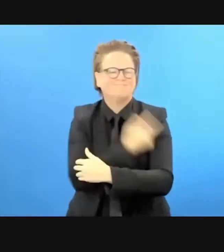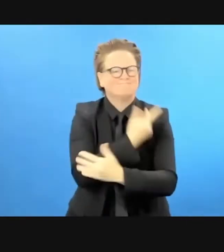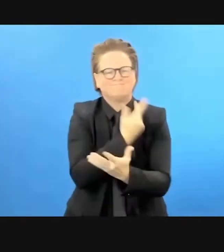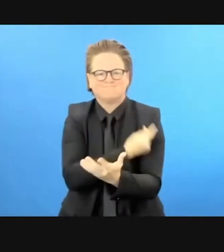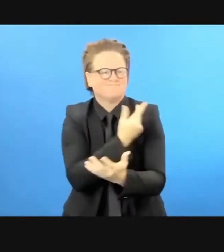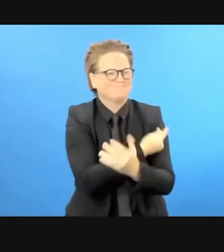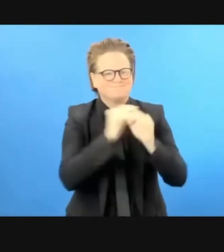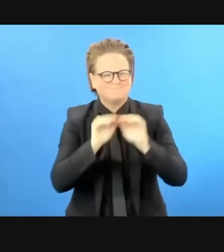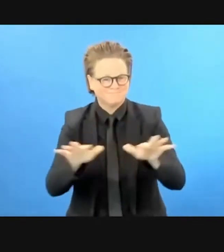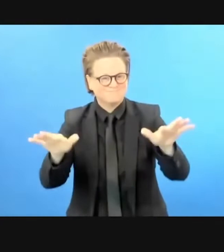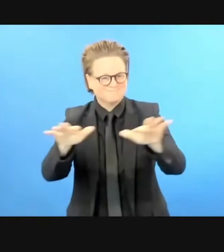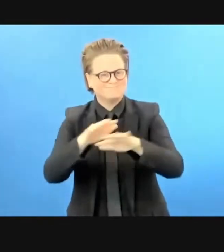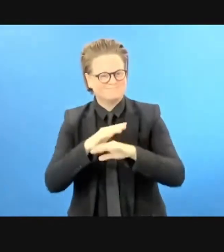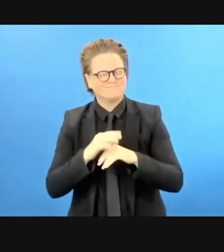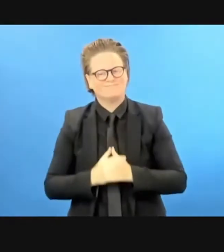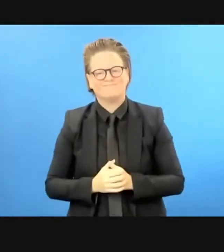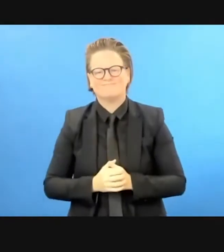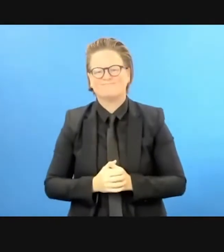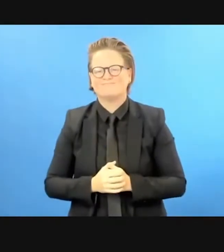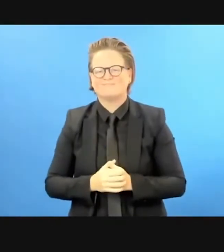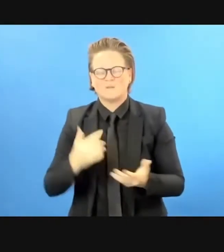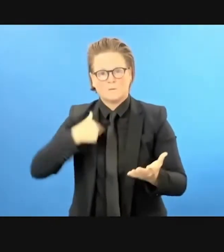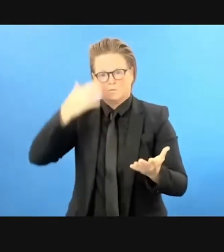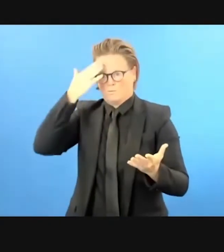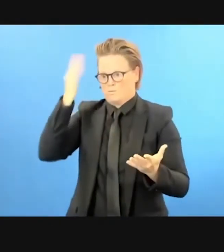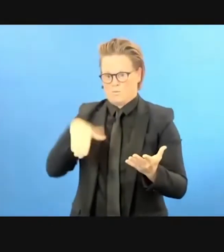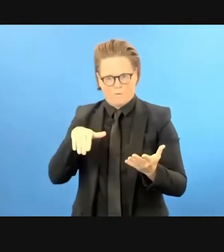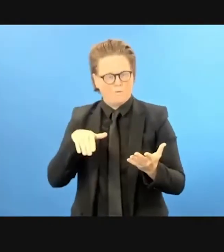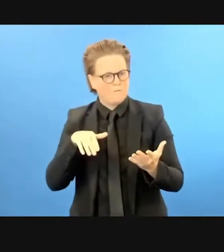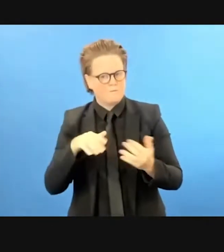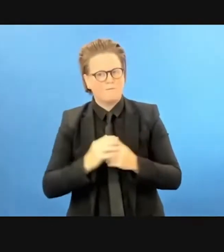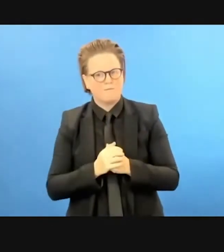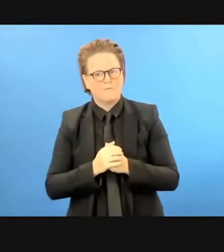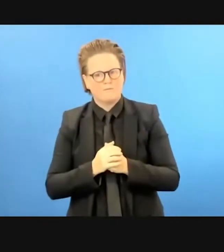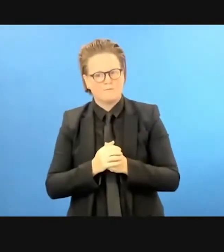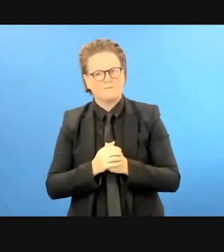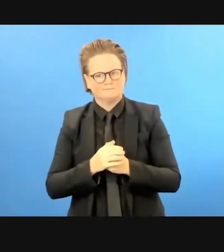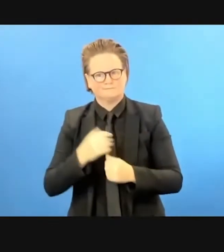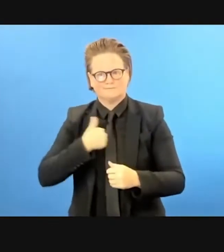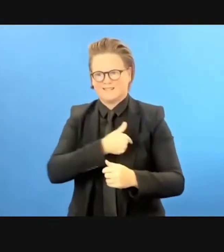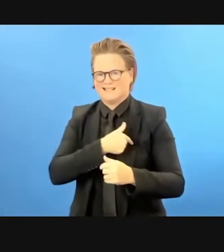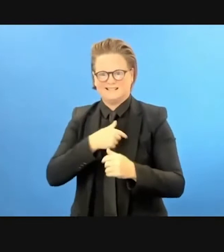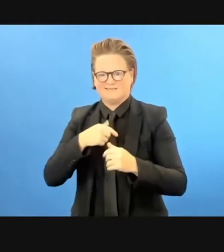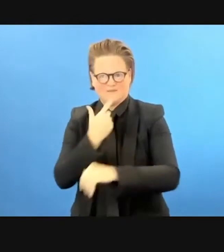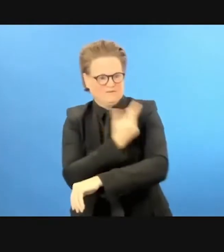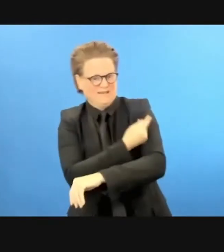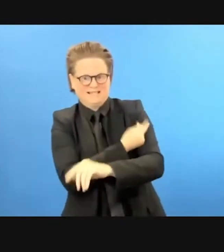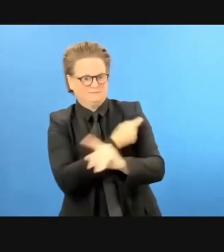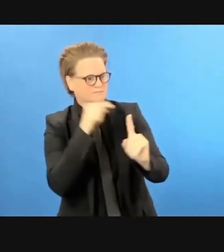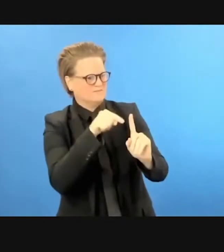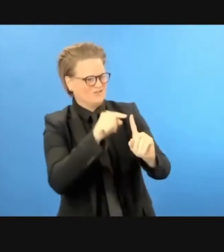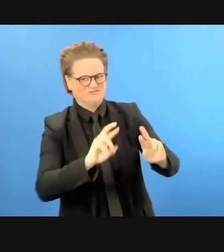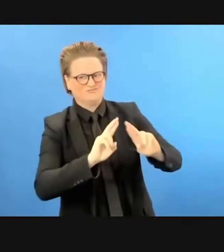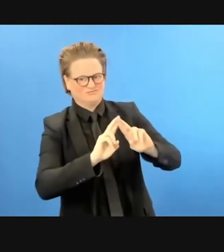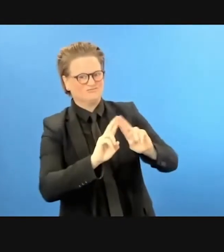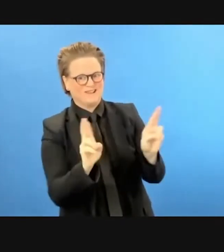we also know that there is much more that we need to continue to do. So the aim of our talk today is to give